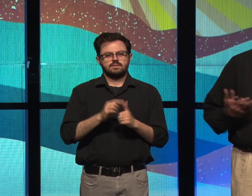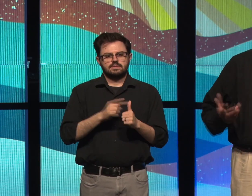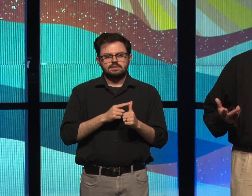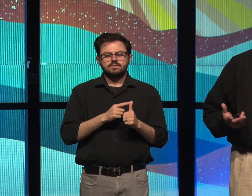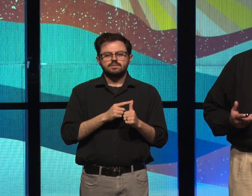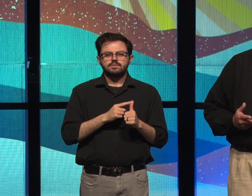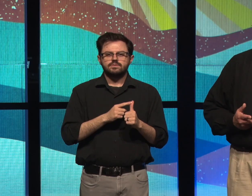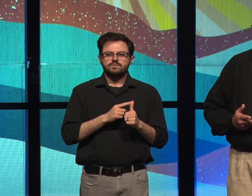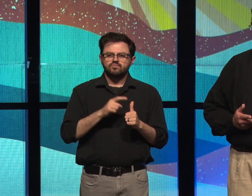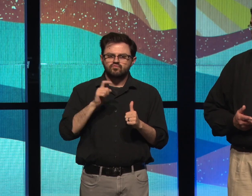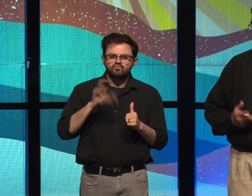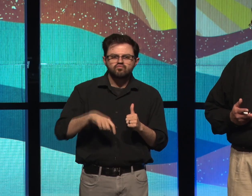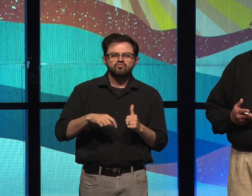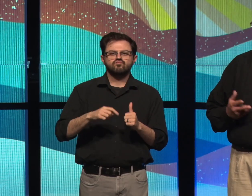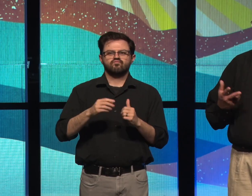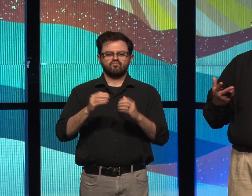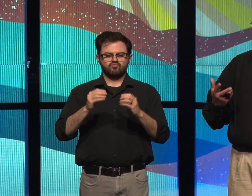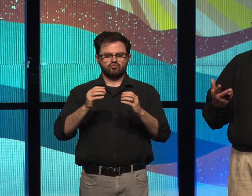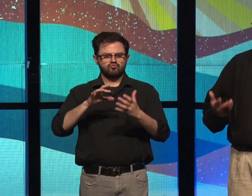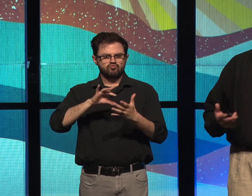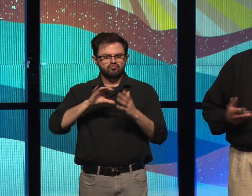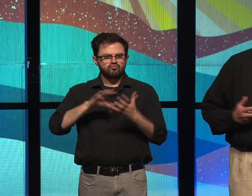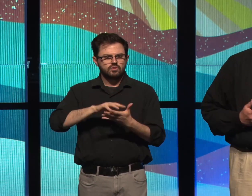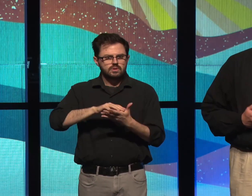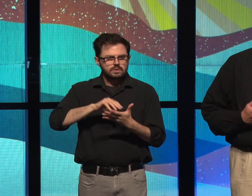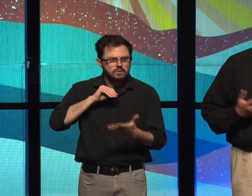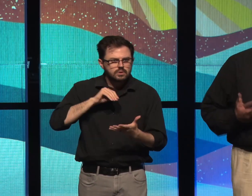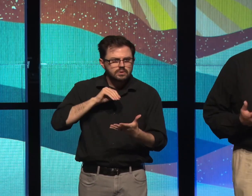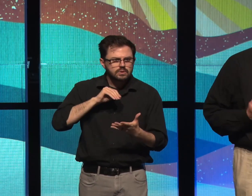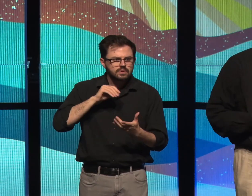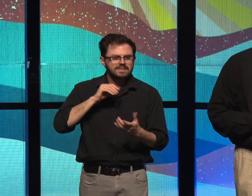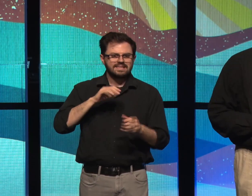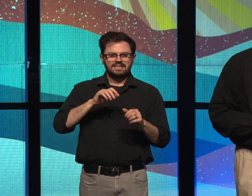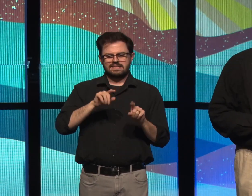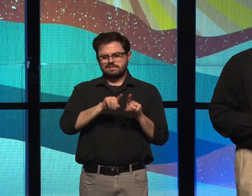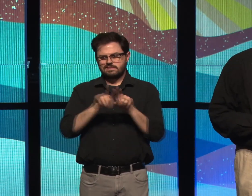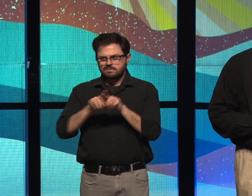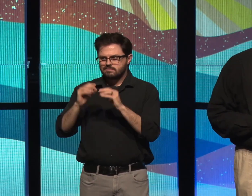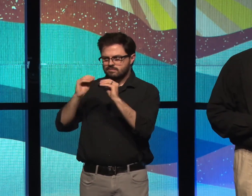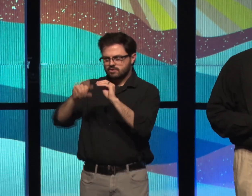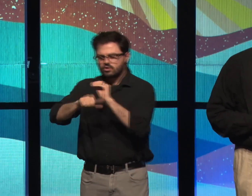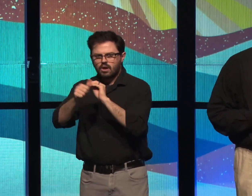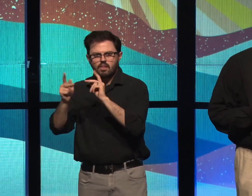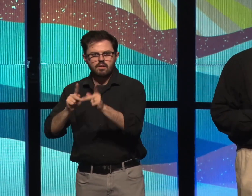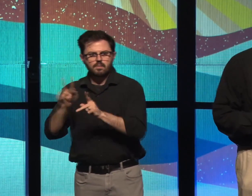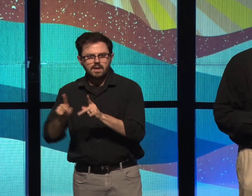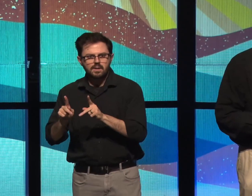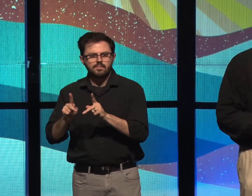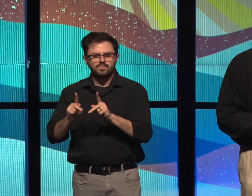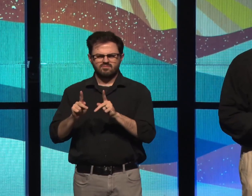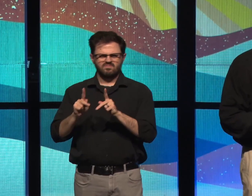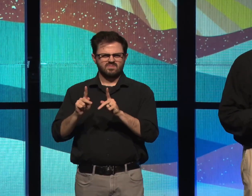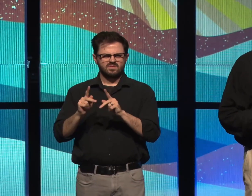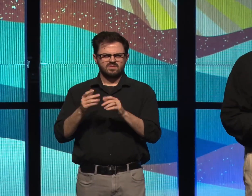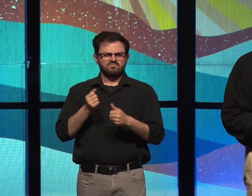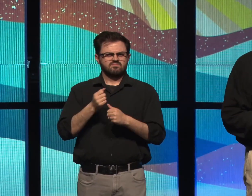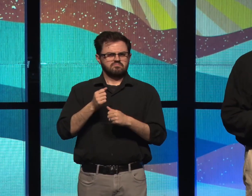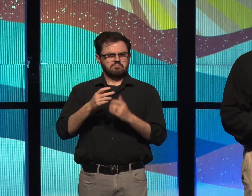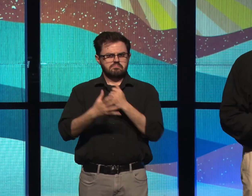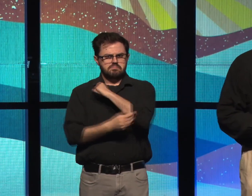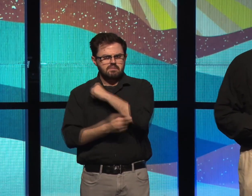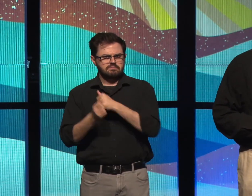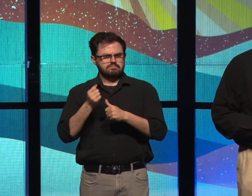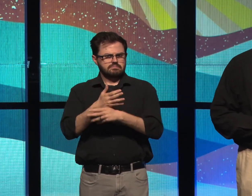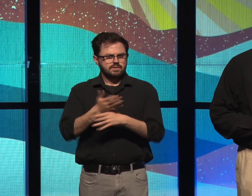must educate ourselves and others about the root causes of poverty and the impact of